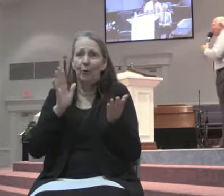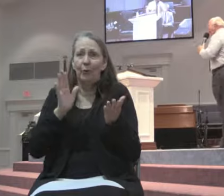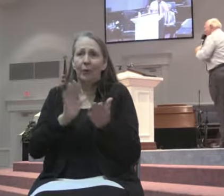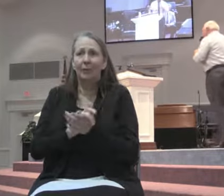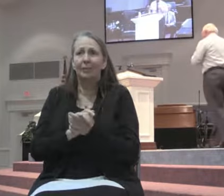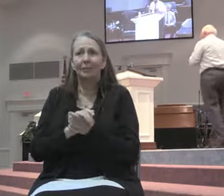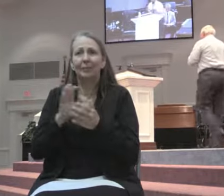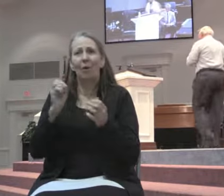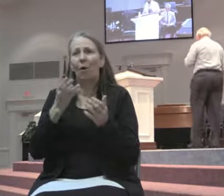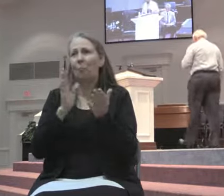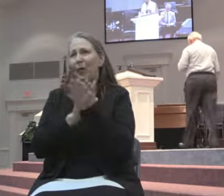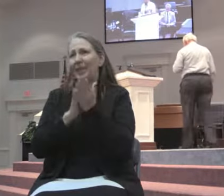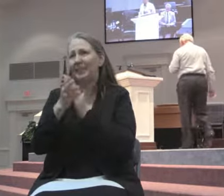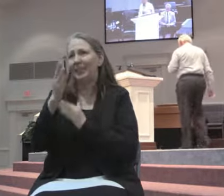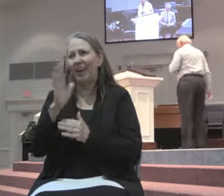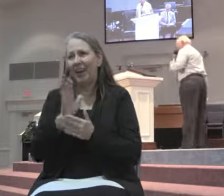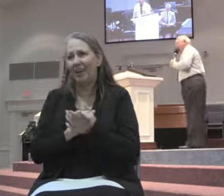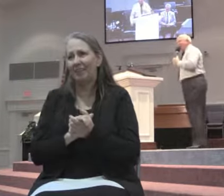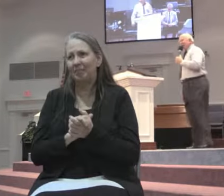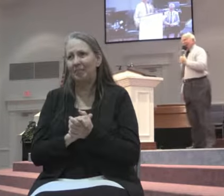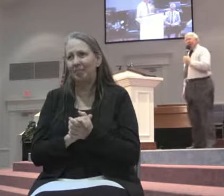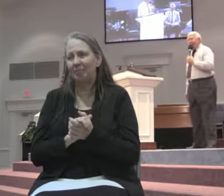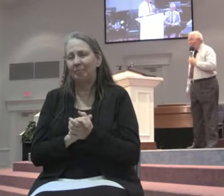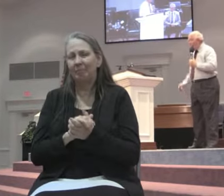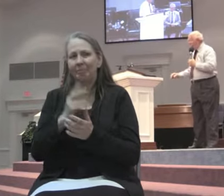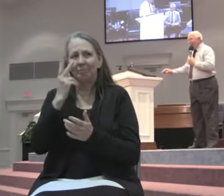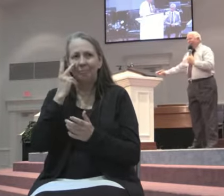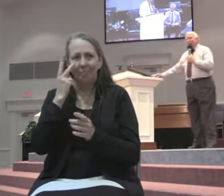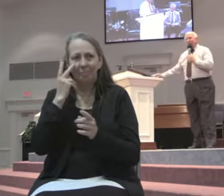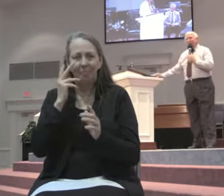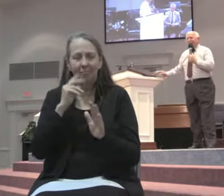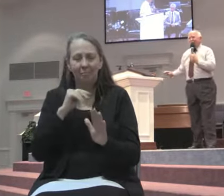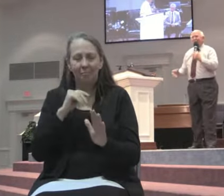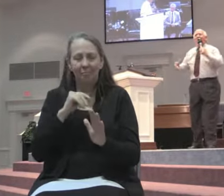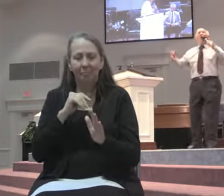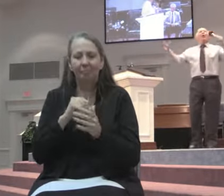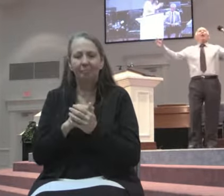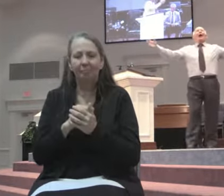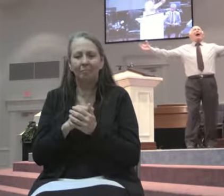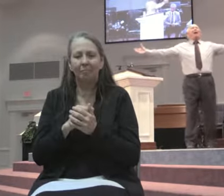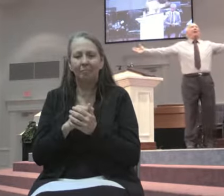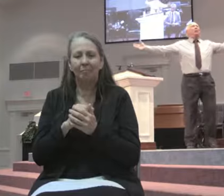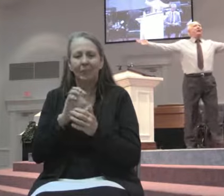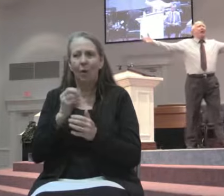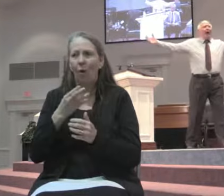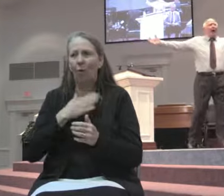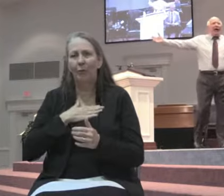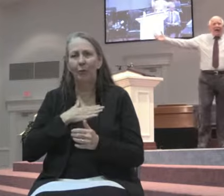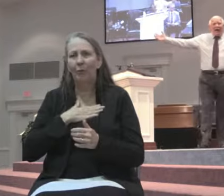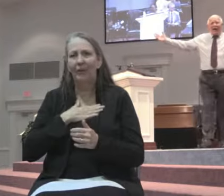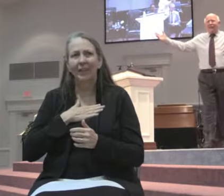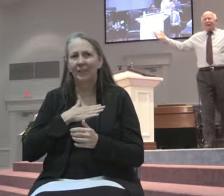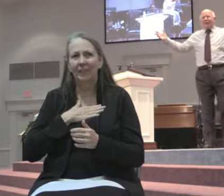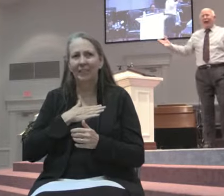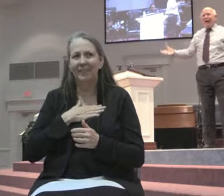Oh, praise God. But you see, these things,